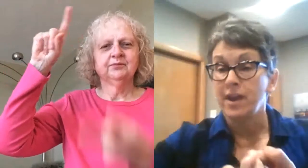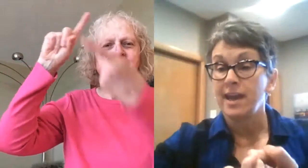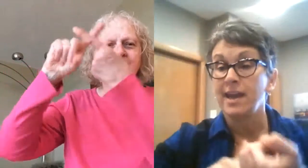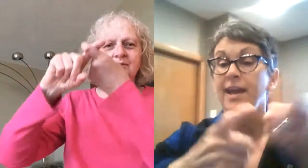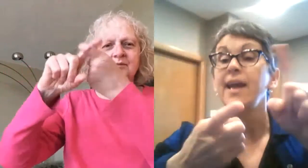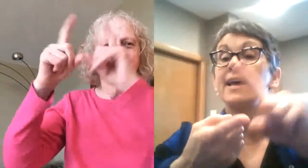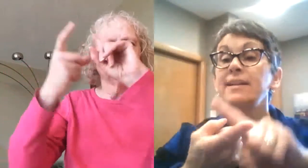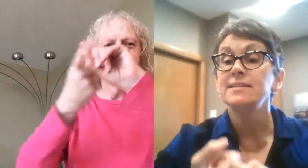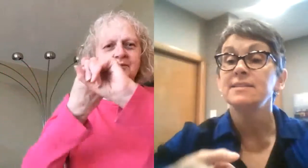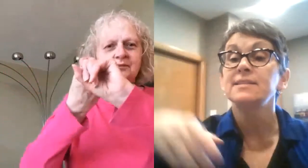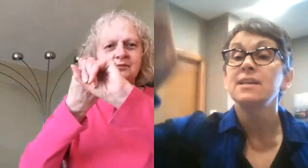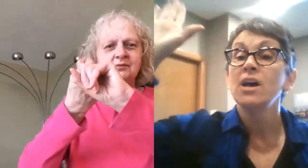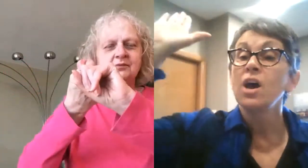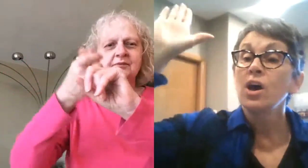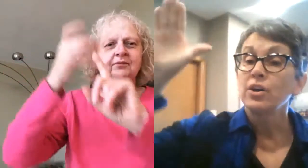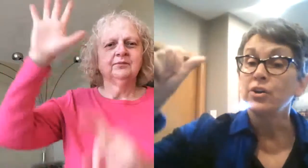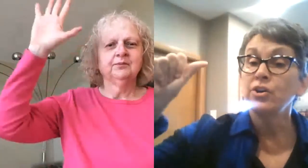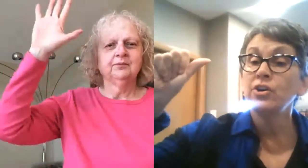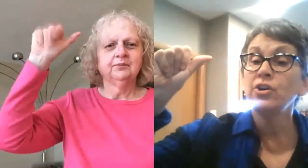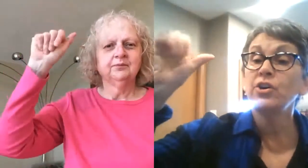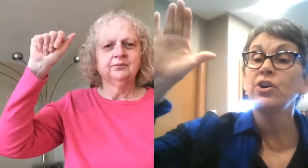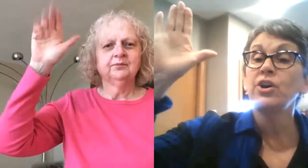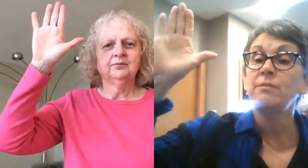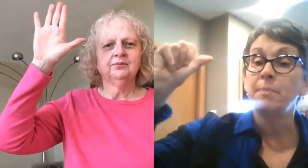Goodbye, friends.